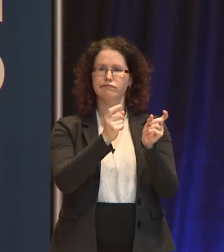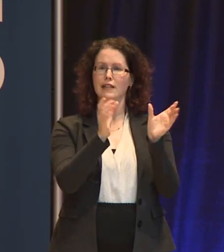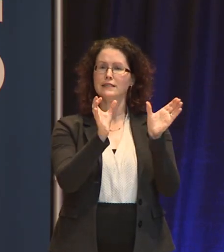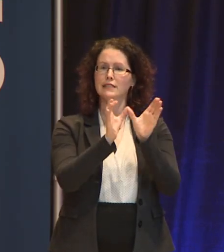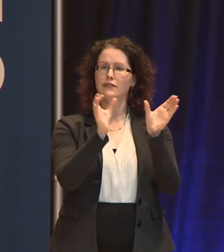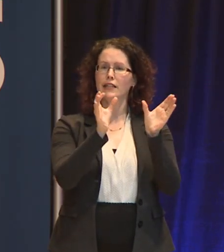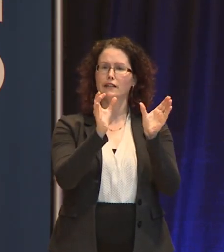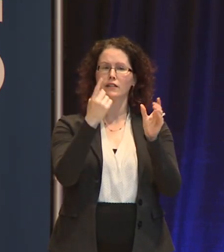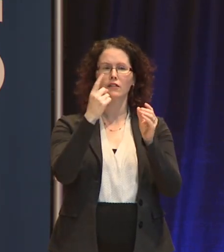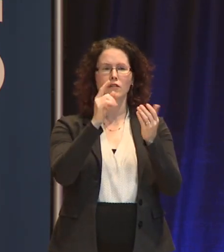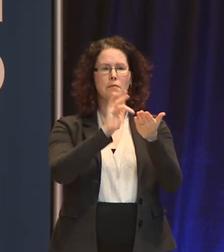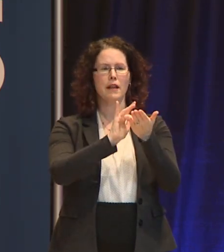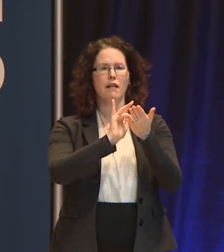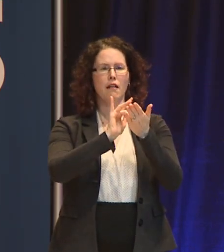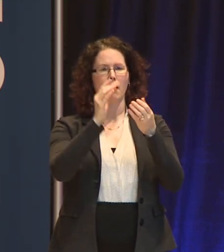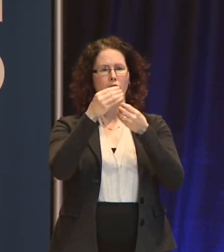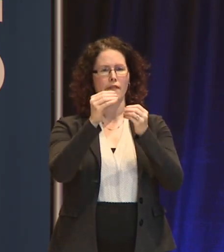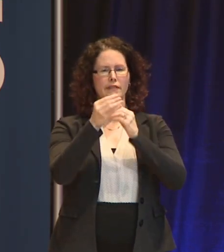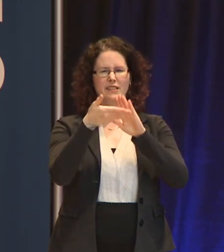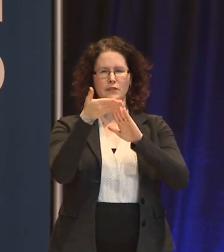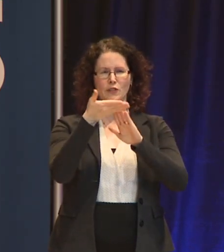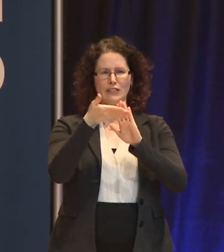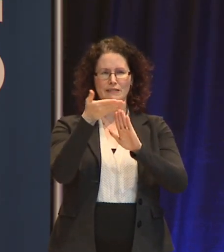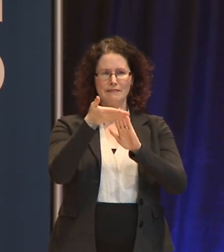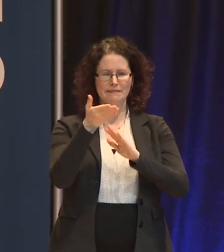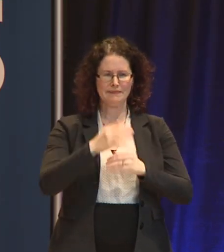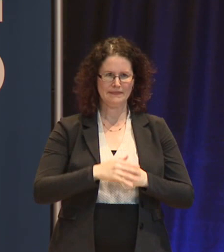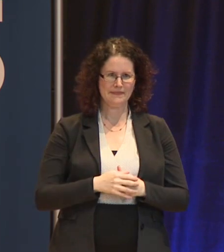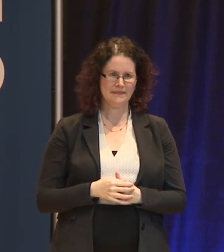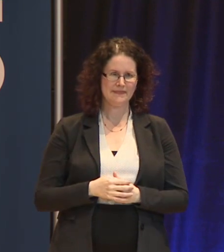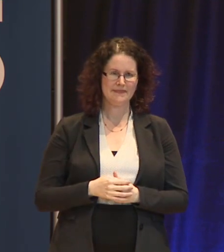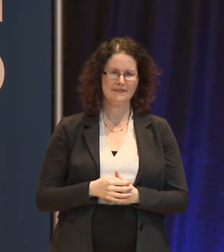medical office administration.